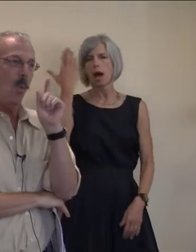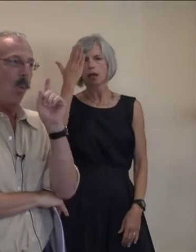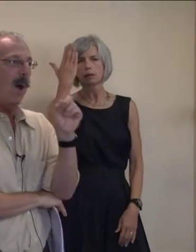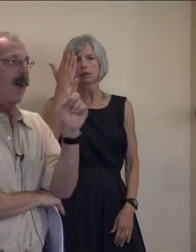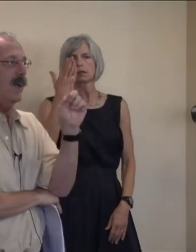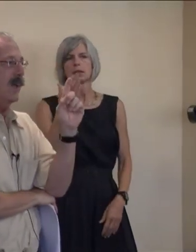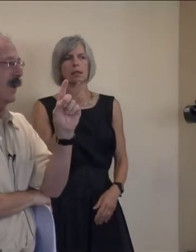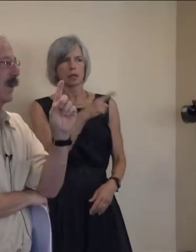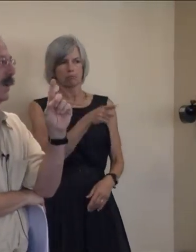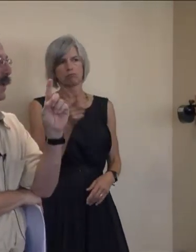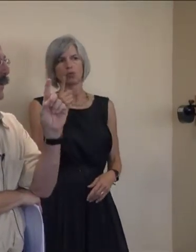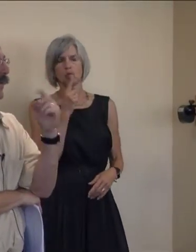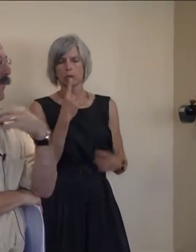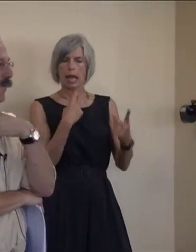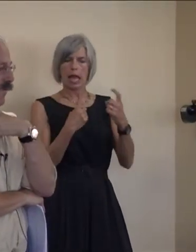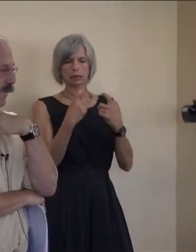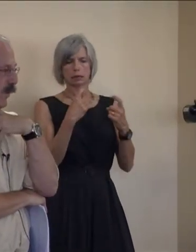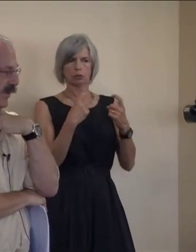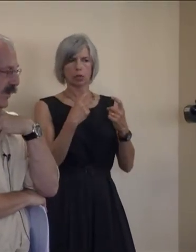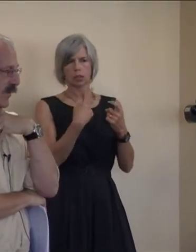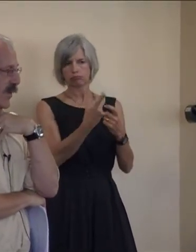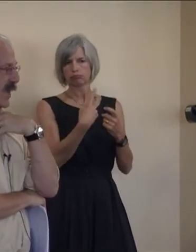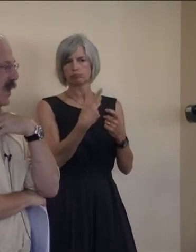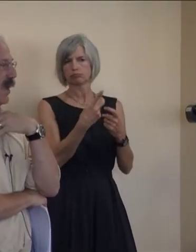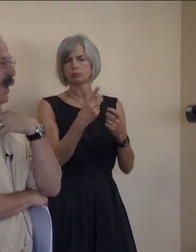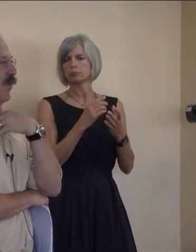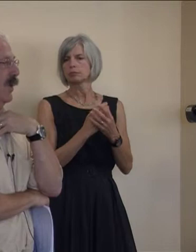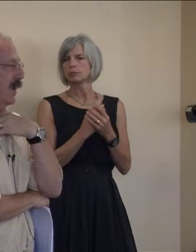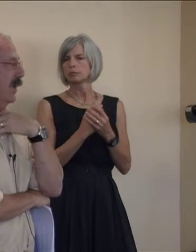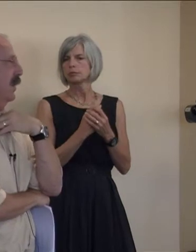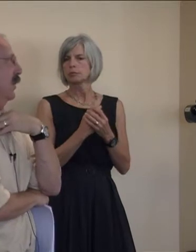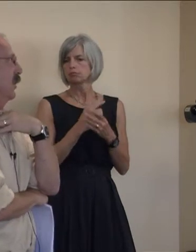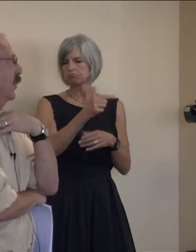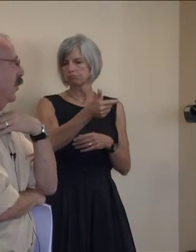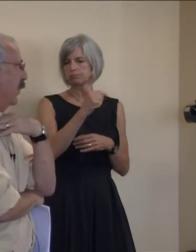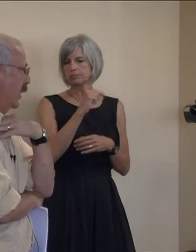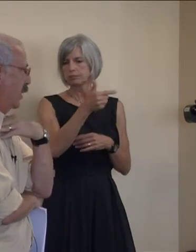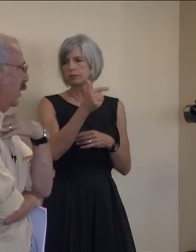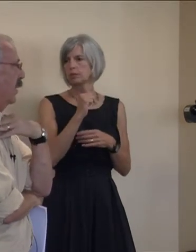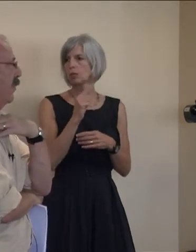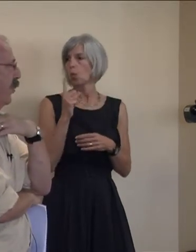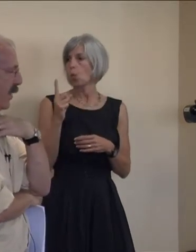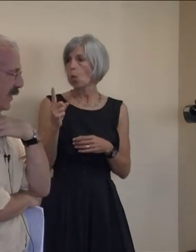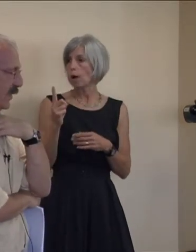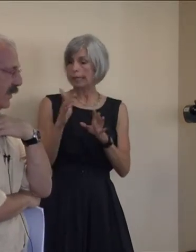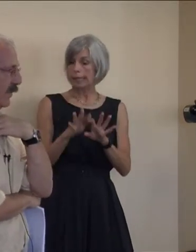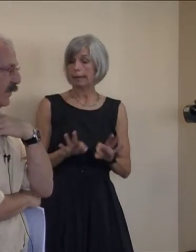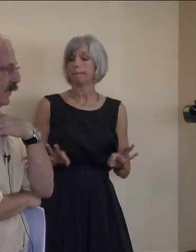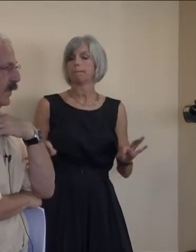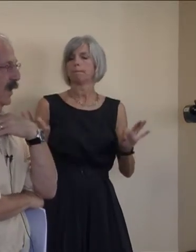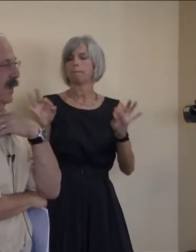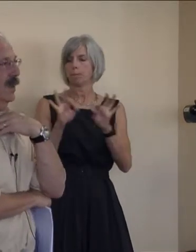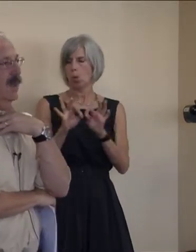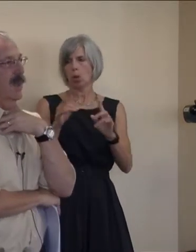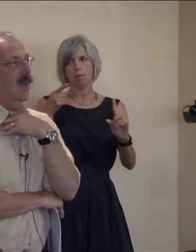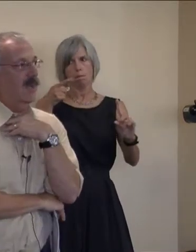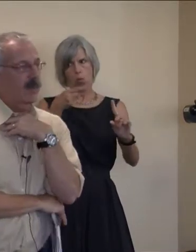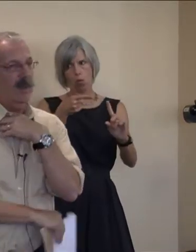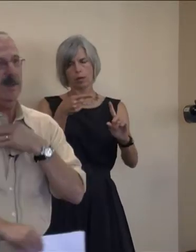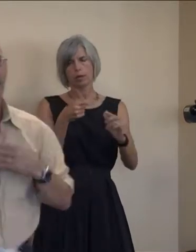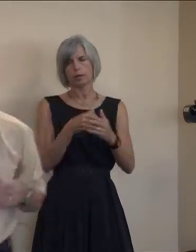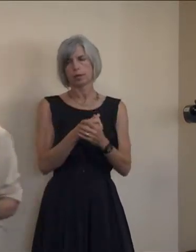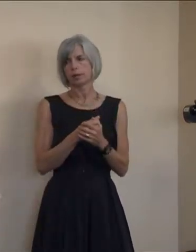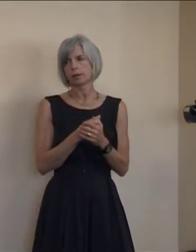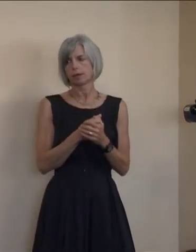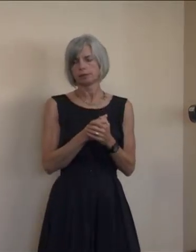with one which is for me a really critical point. And